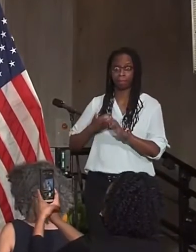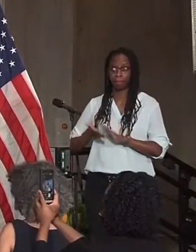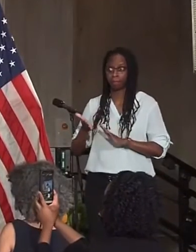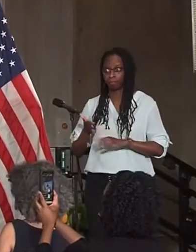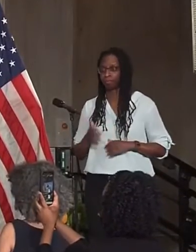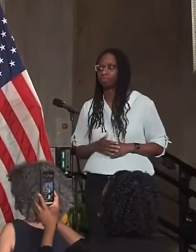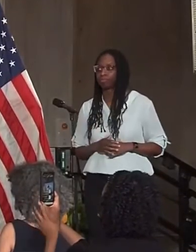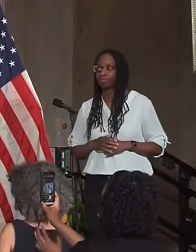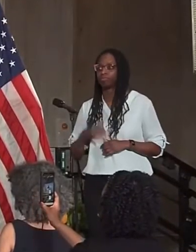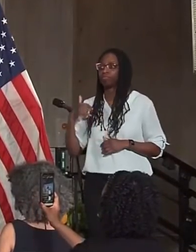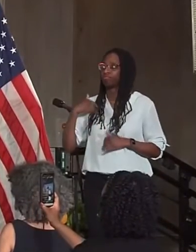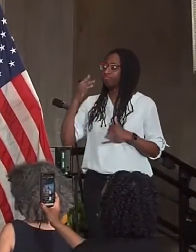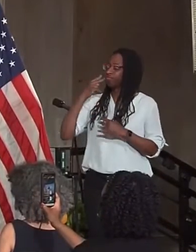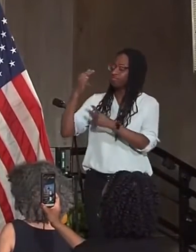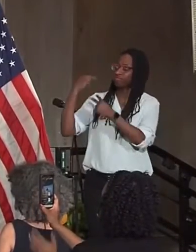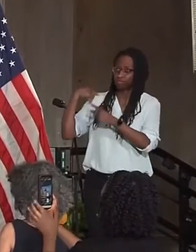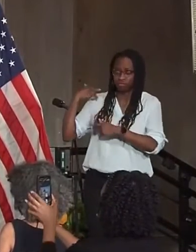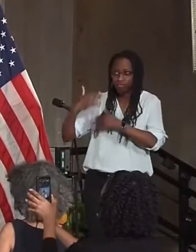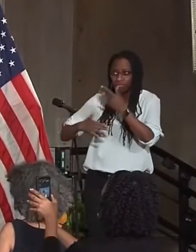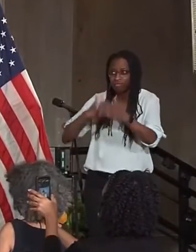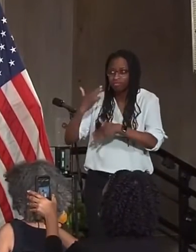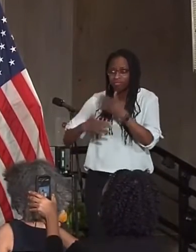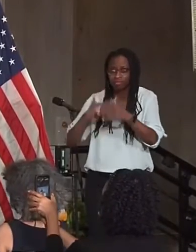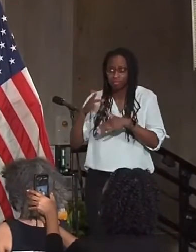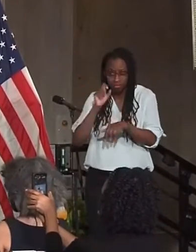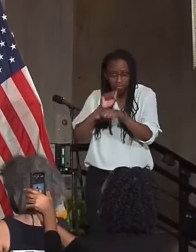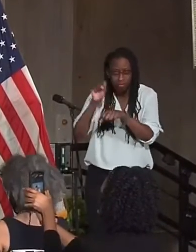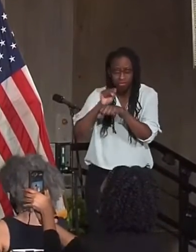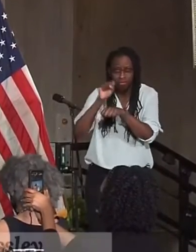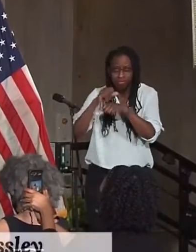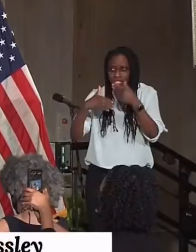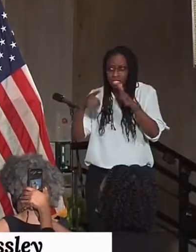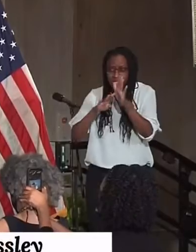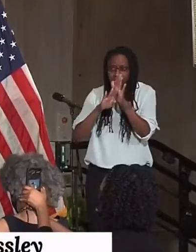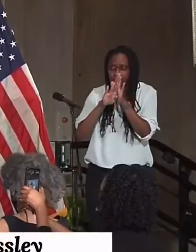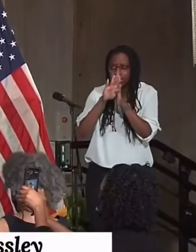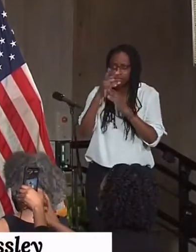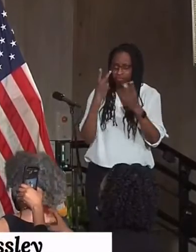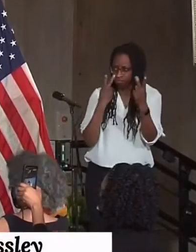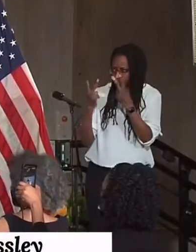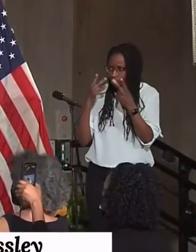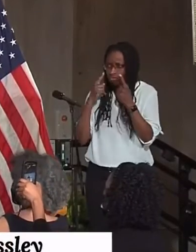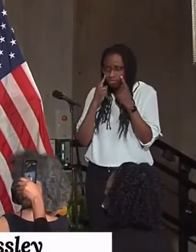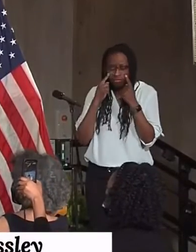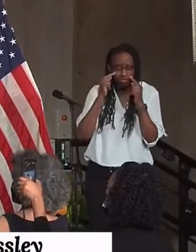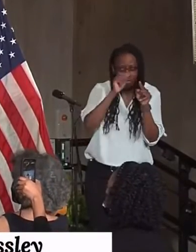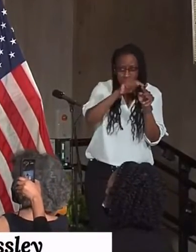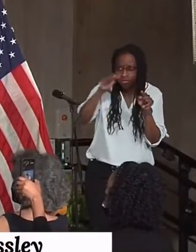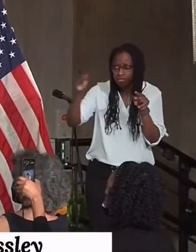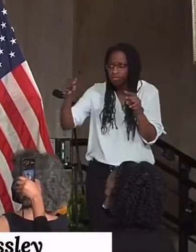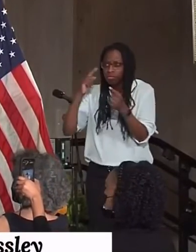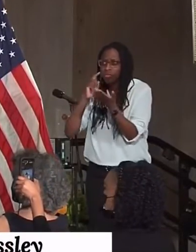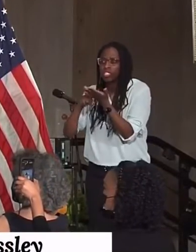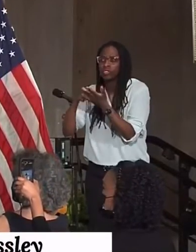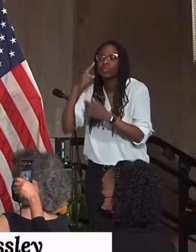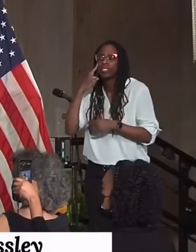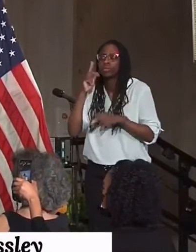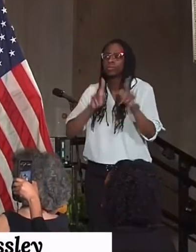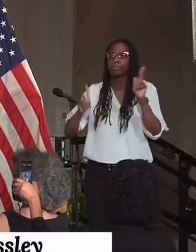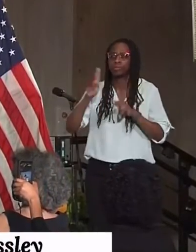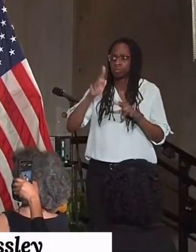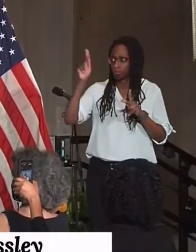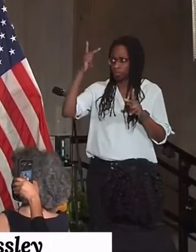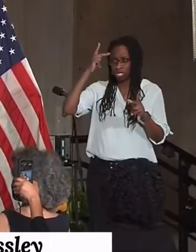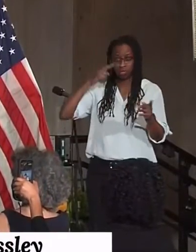come. We have borne witness to a shifting political landscape. We have seen great and historic